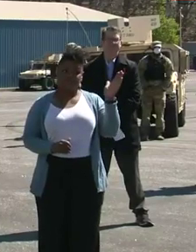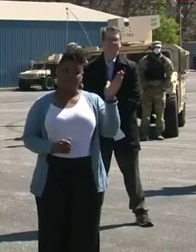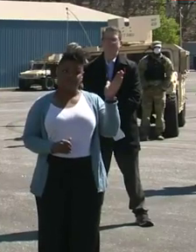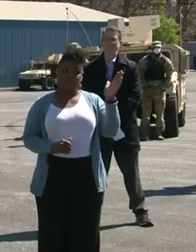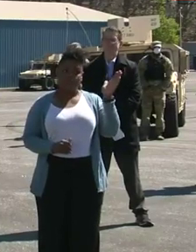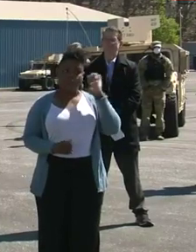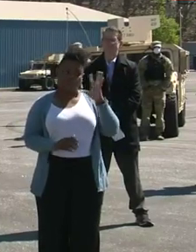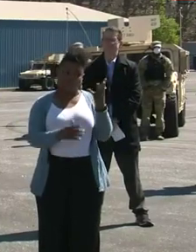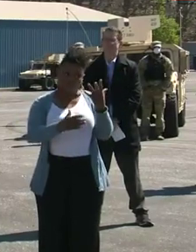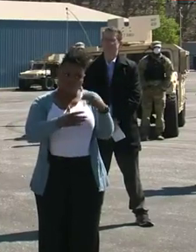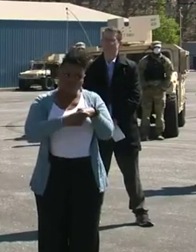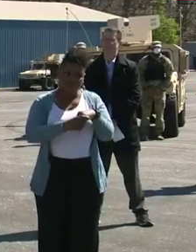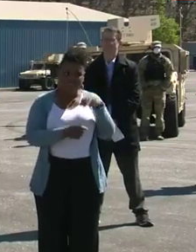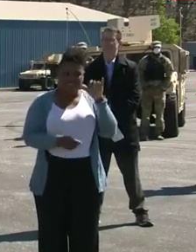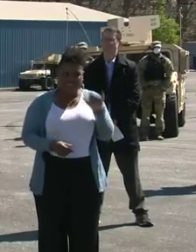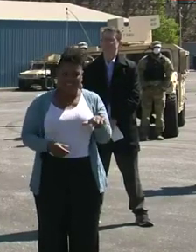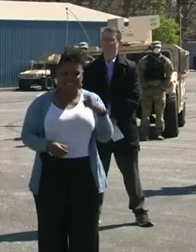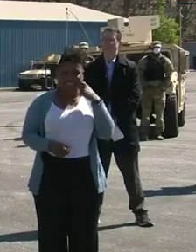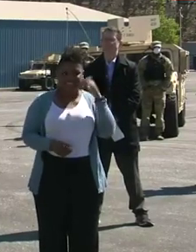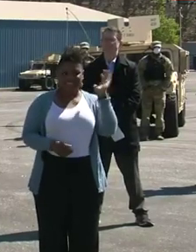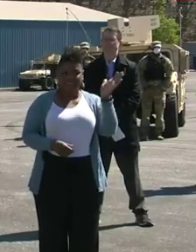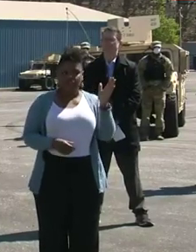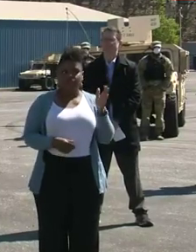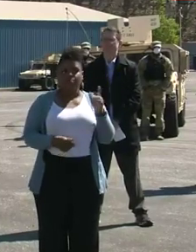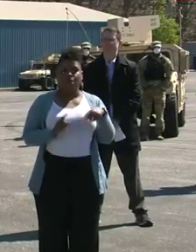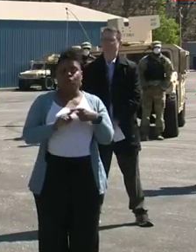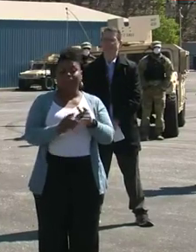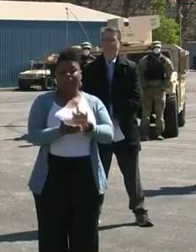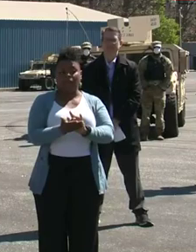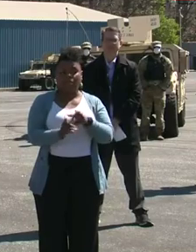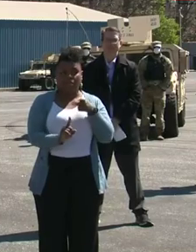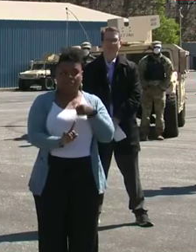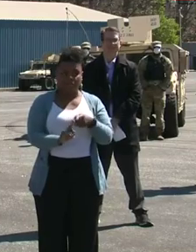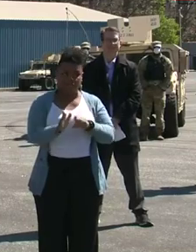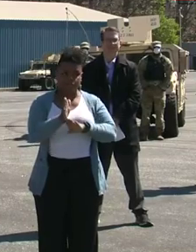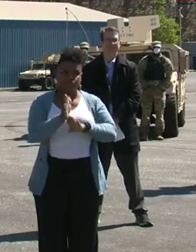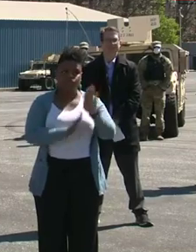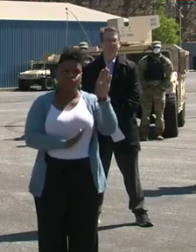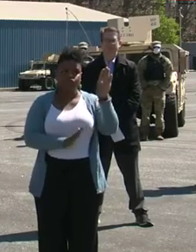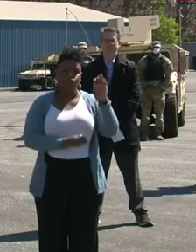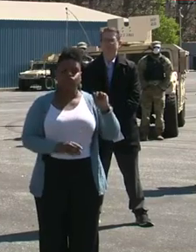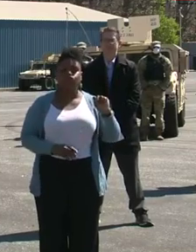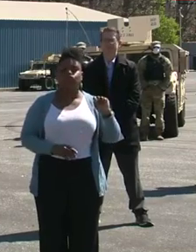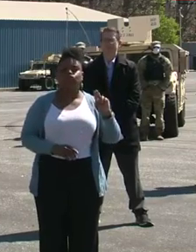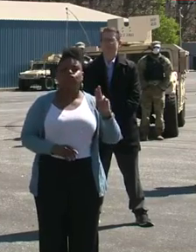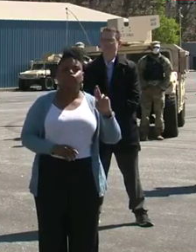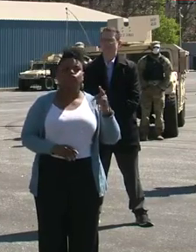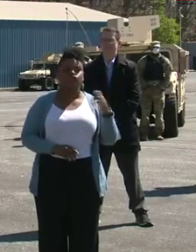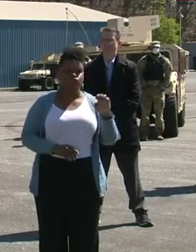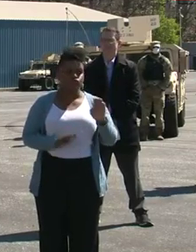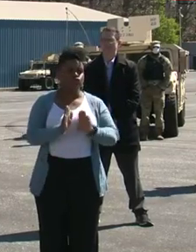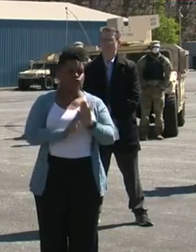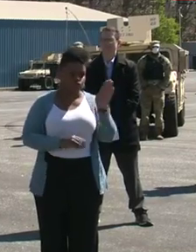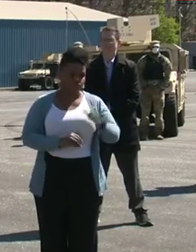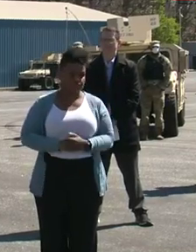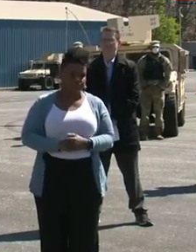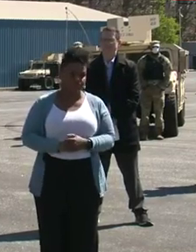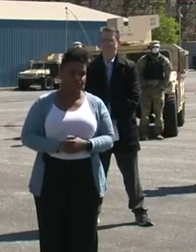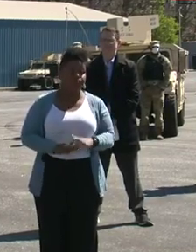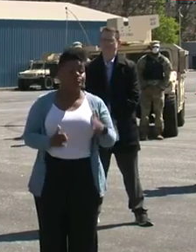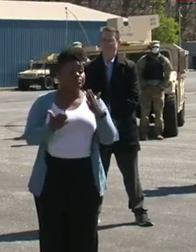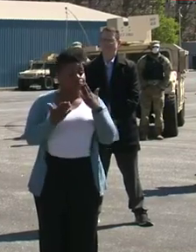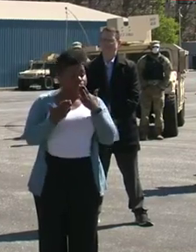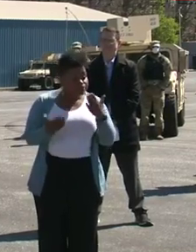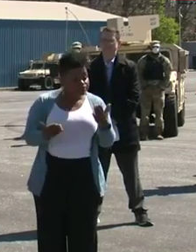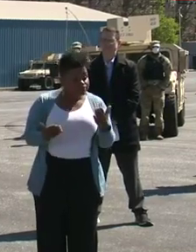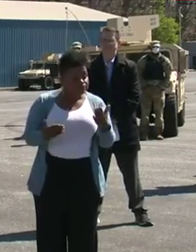presentation that I'm making on medical surge. I want to thank our DC National Guard for being here and General Walker for his